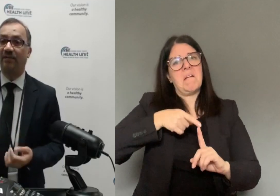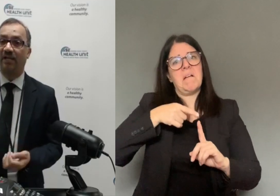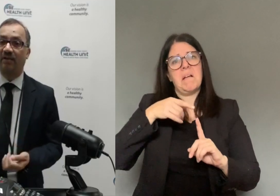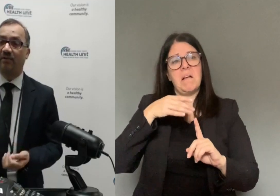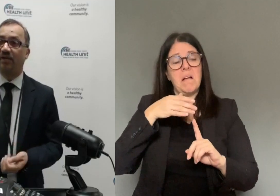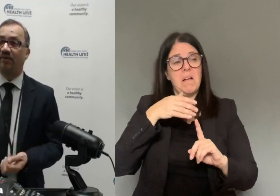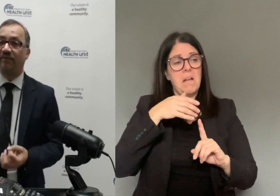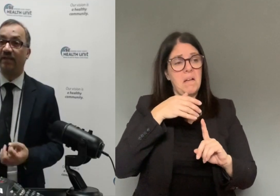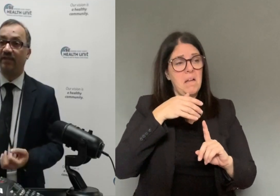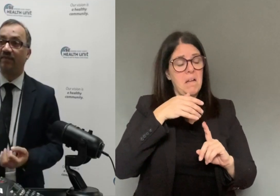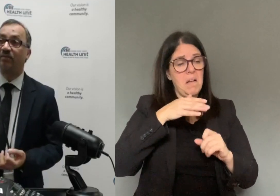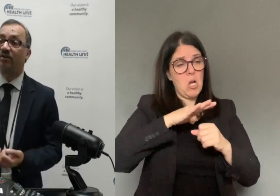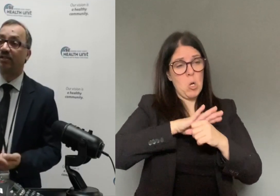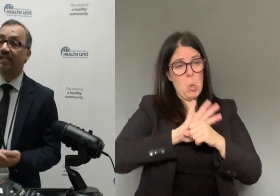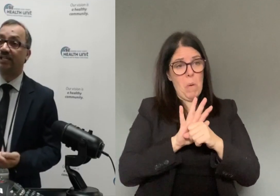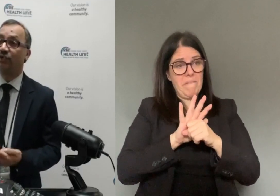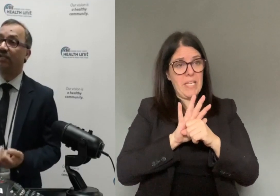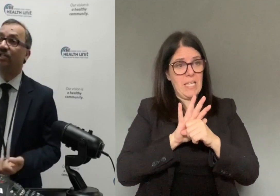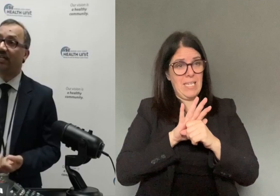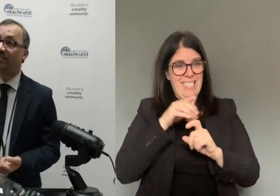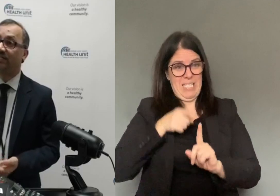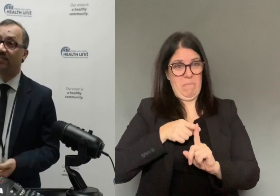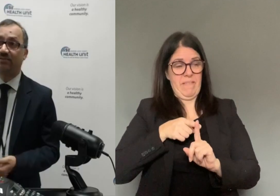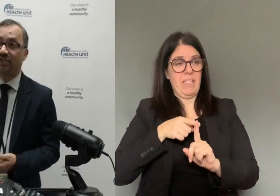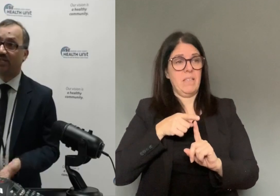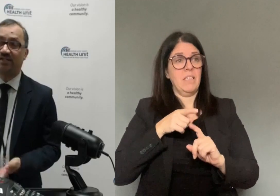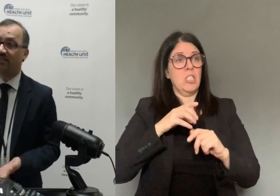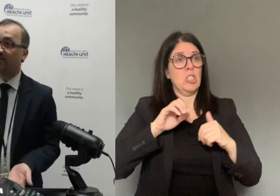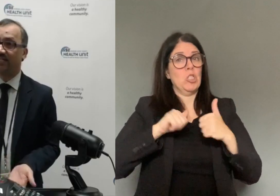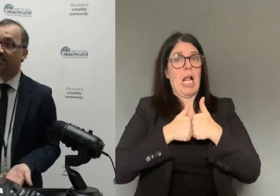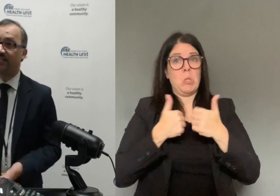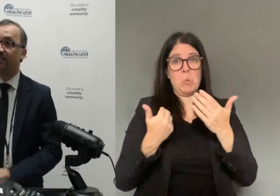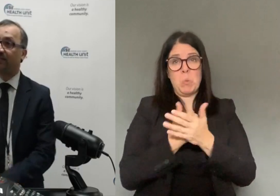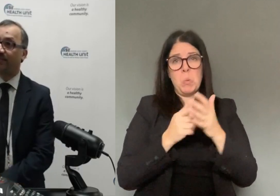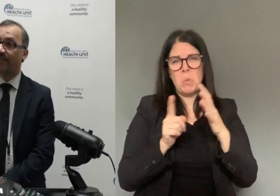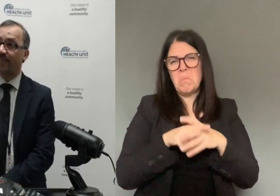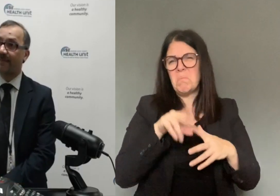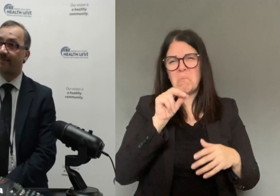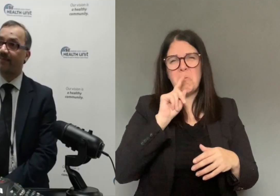am not aware of that we have come across any unique challenges. The challenges are exactly